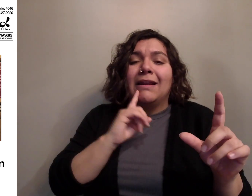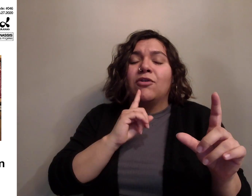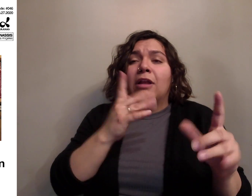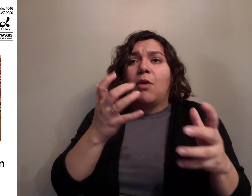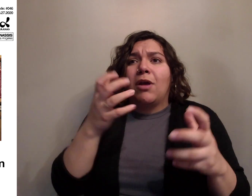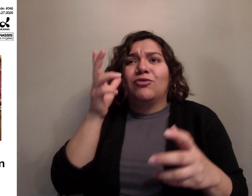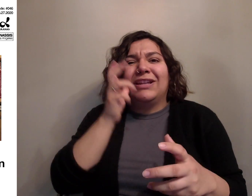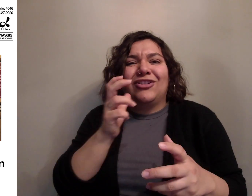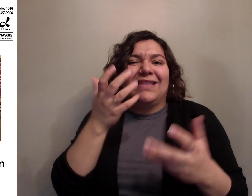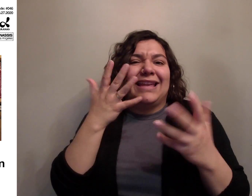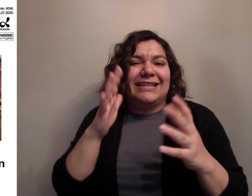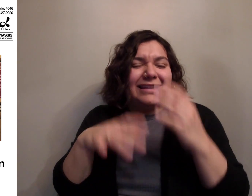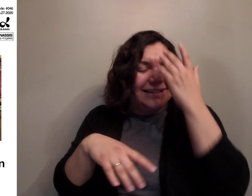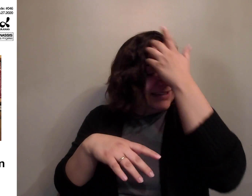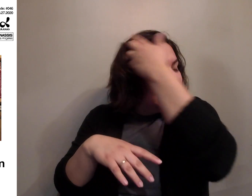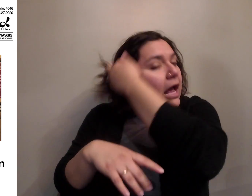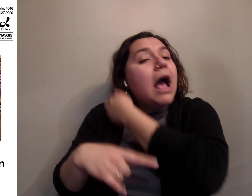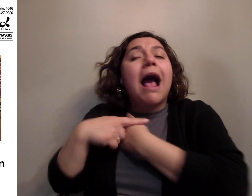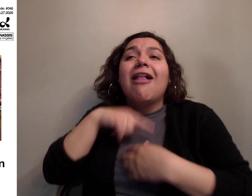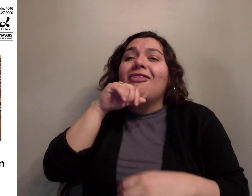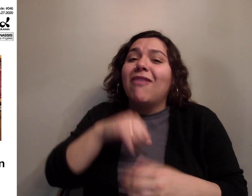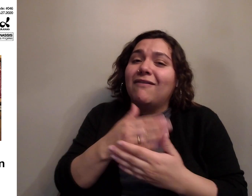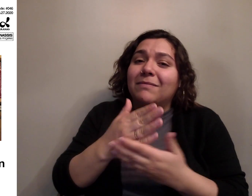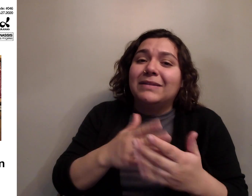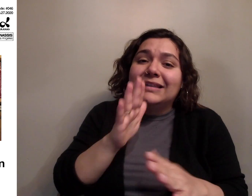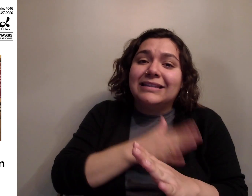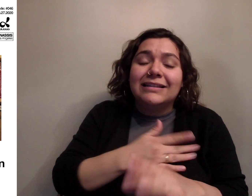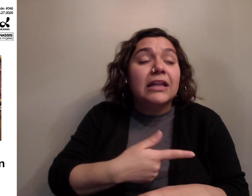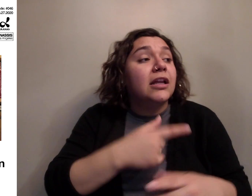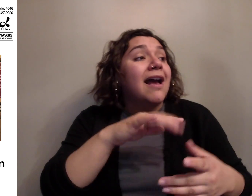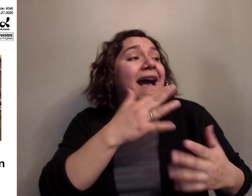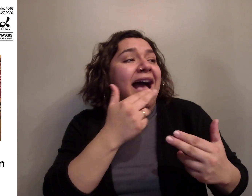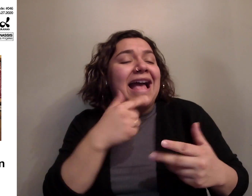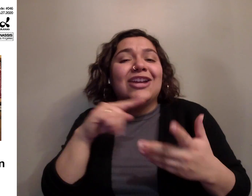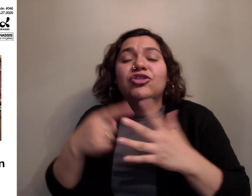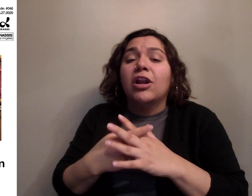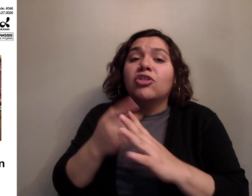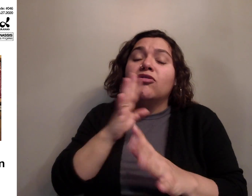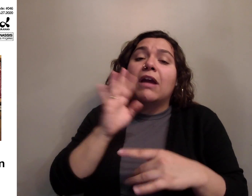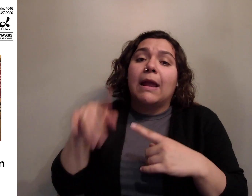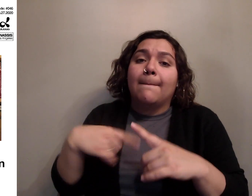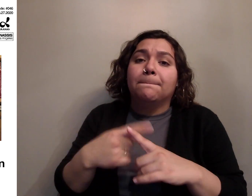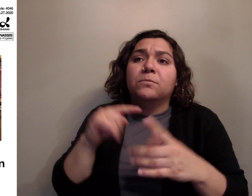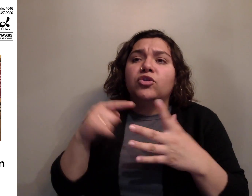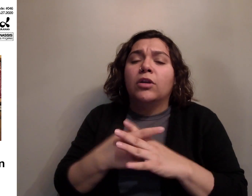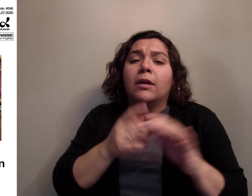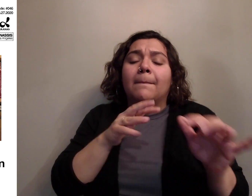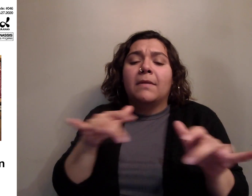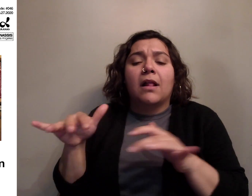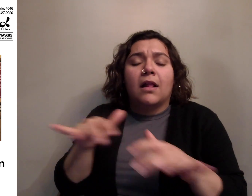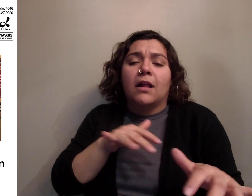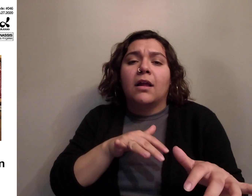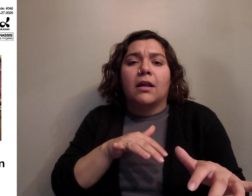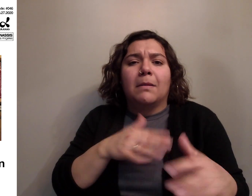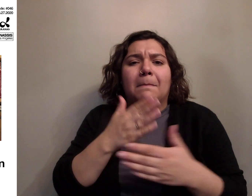on. And I just really wanted to hear it because I love the piece. And so he started talking about it, and he started playing